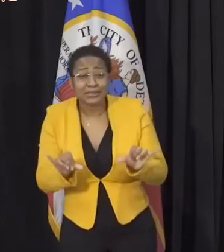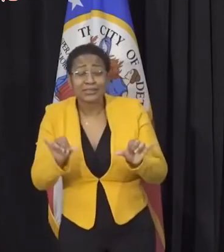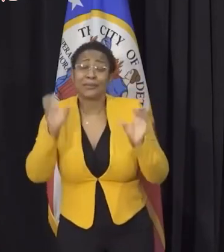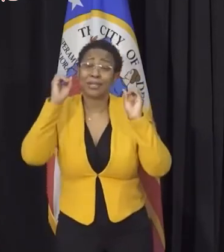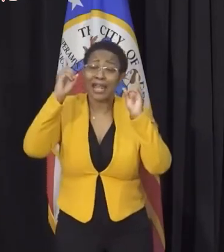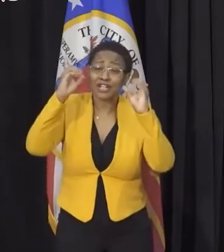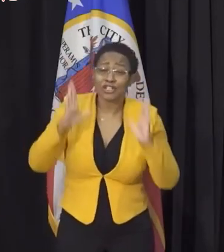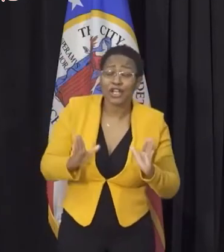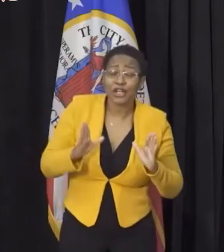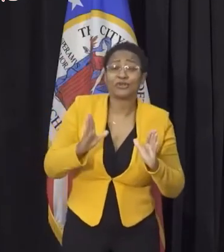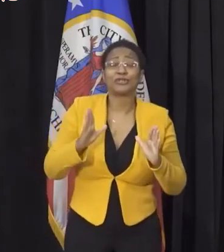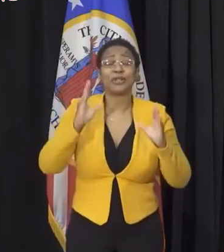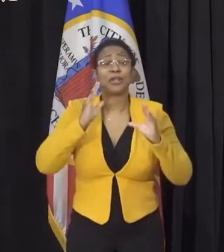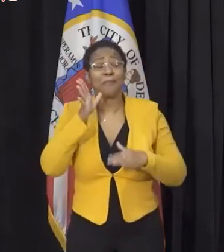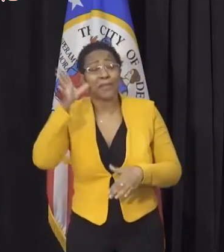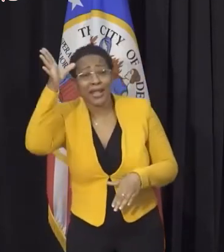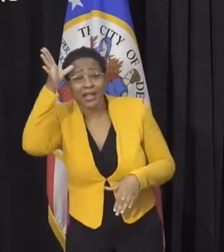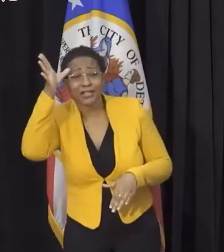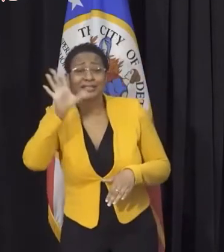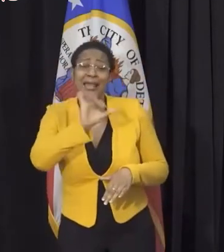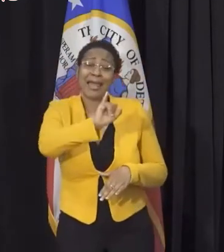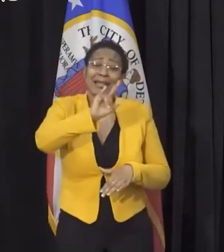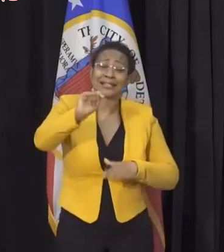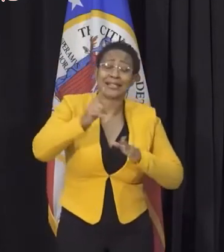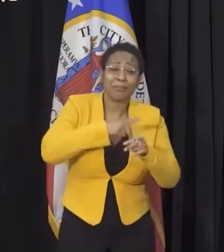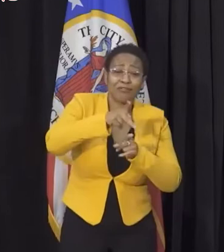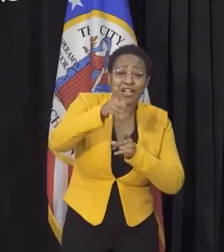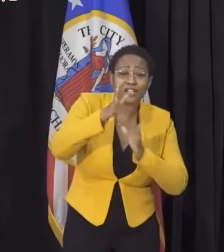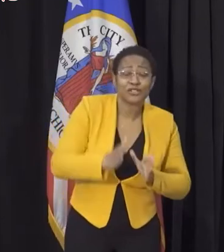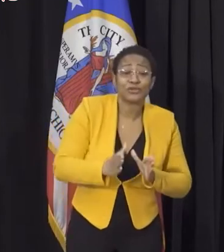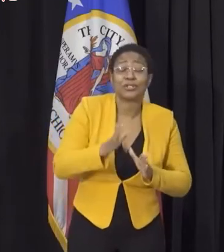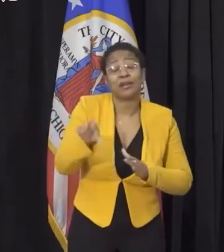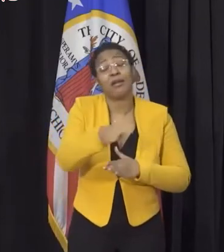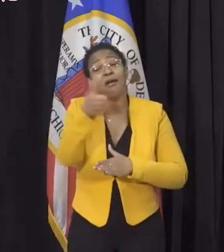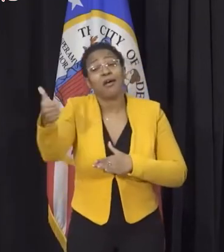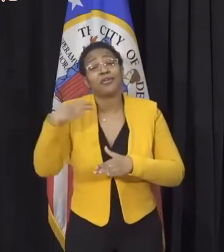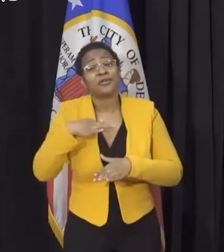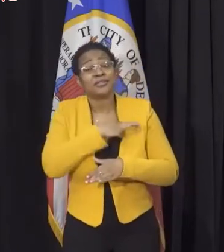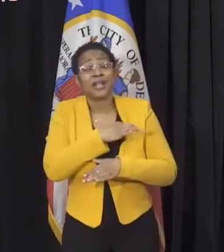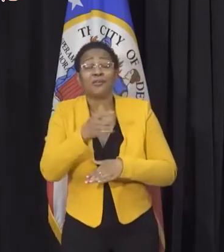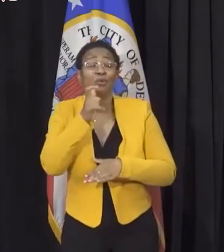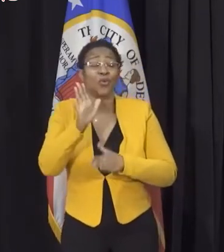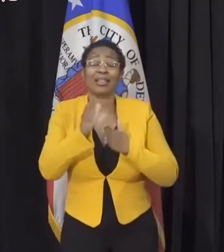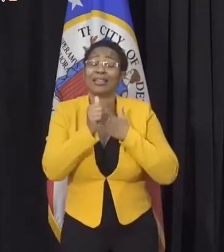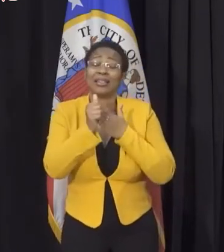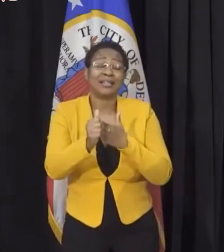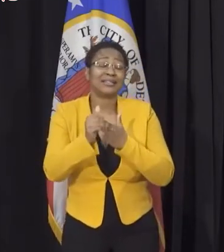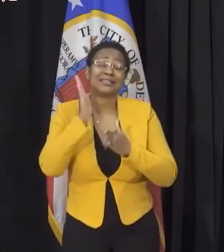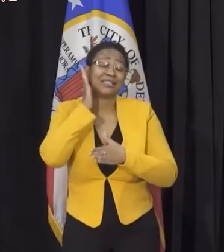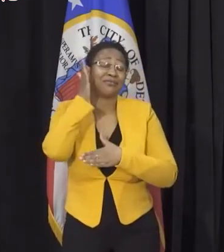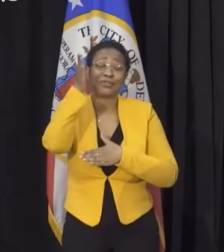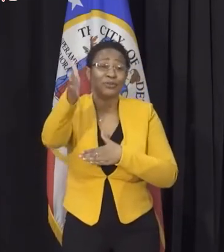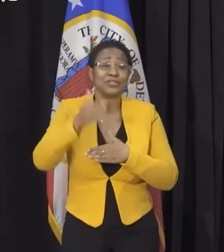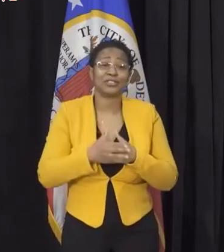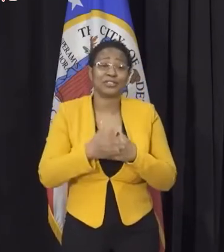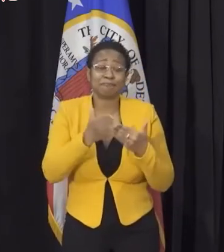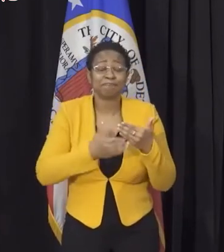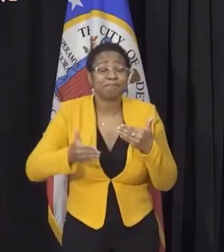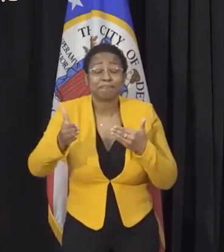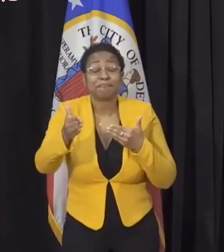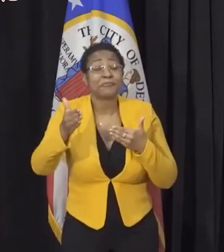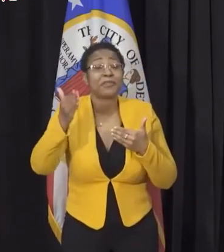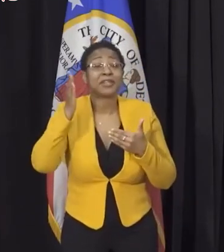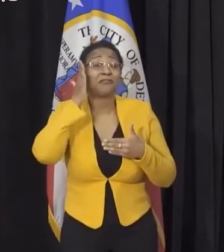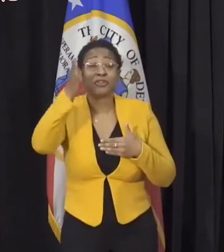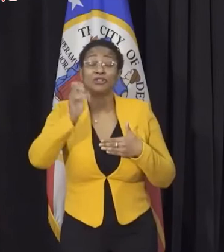the educators, the parents, the IT professionals, and other staff that will lead us into the future. The